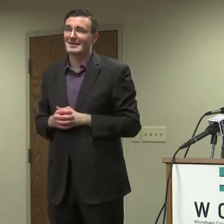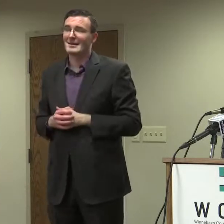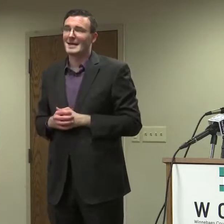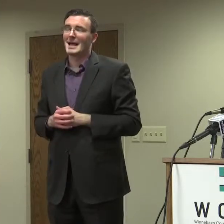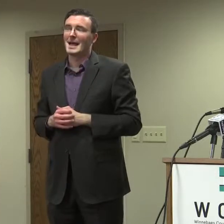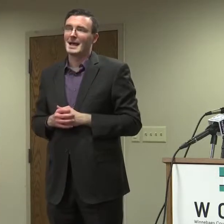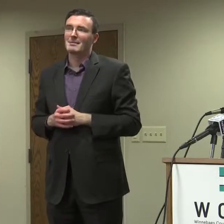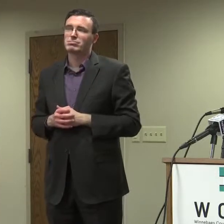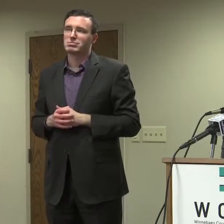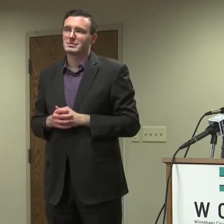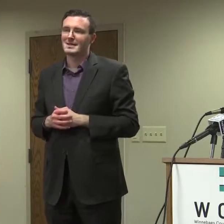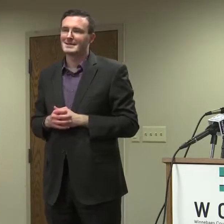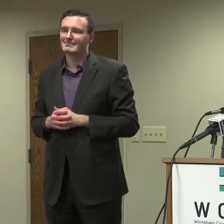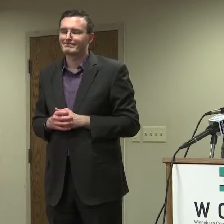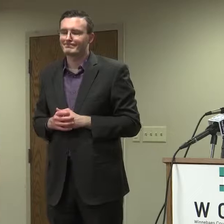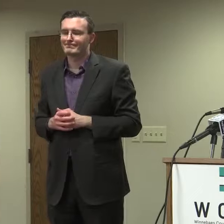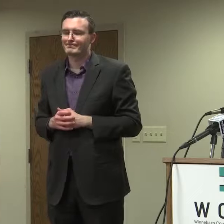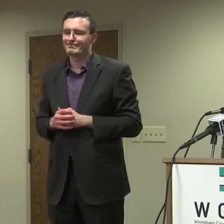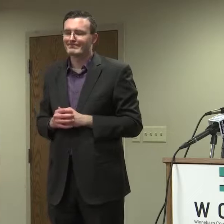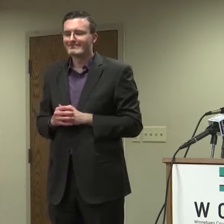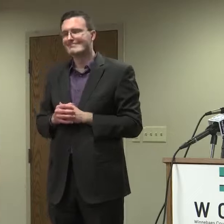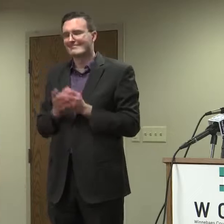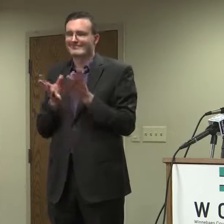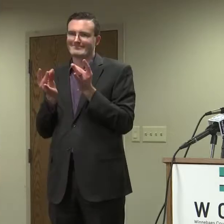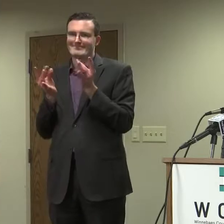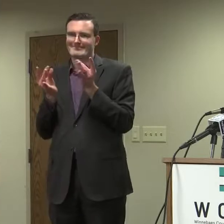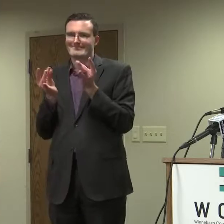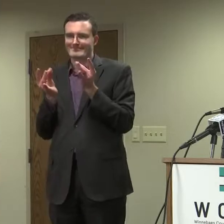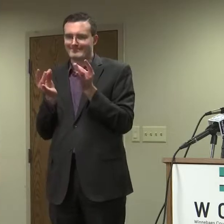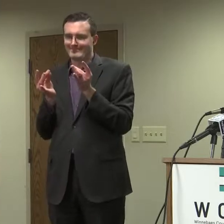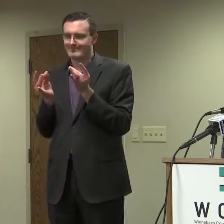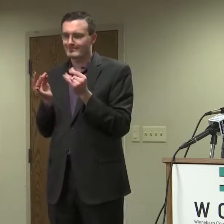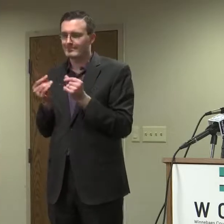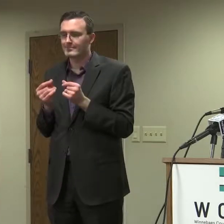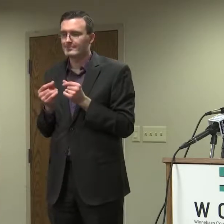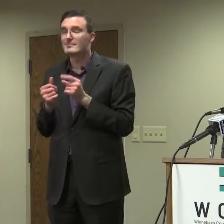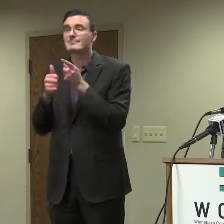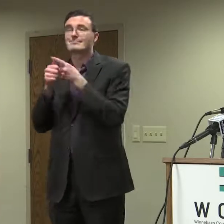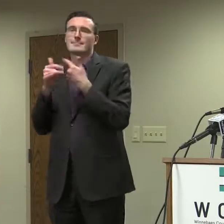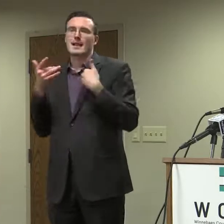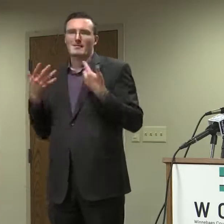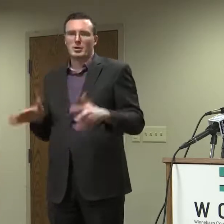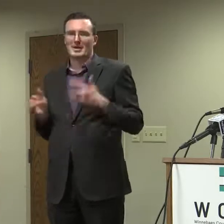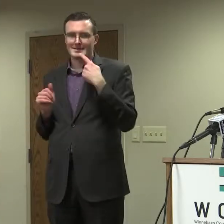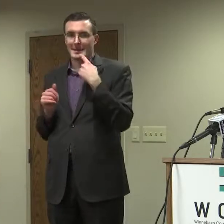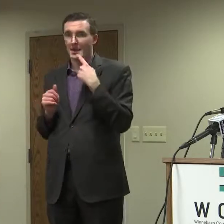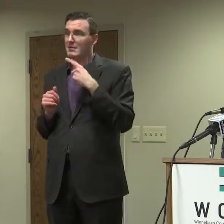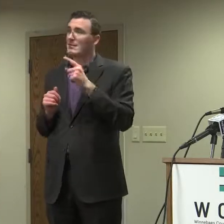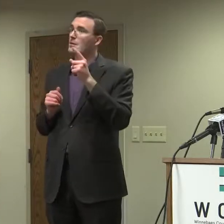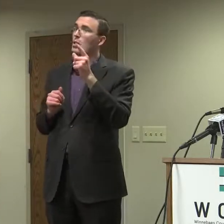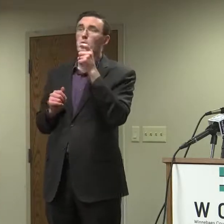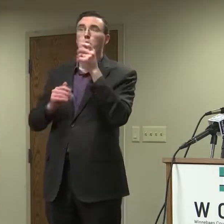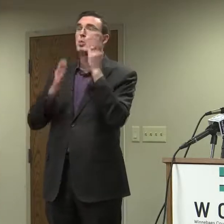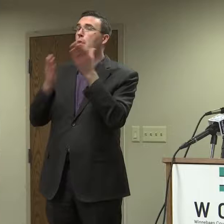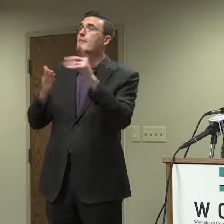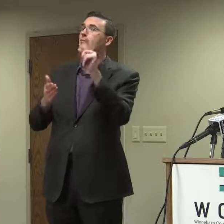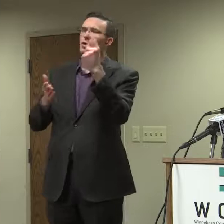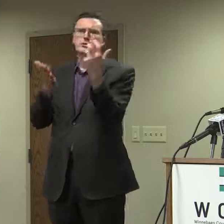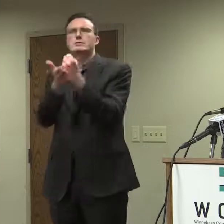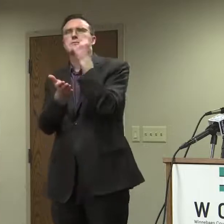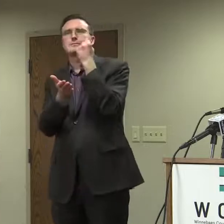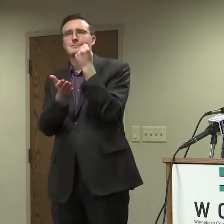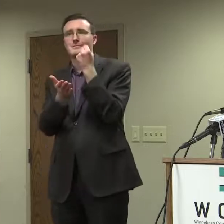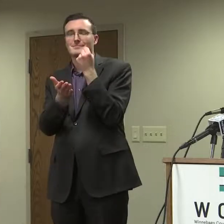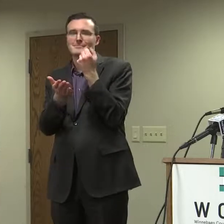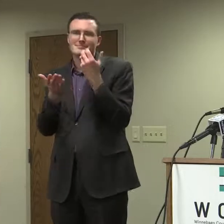Here's the challenge I have. First of all, I've said before, get it at the first location you can. And we know